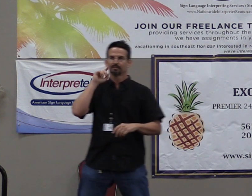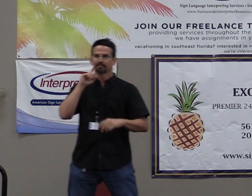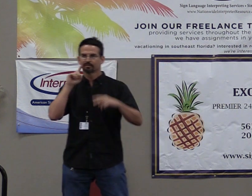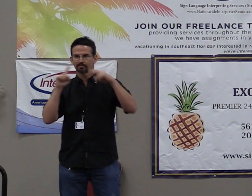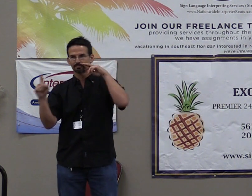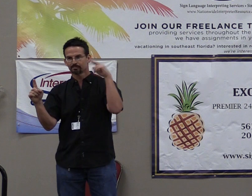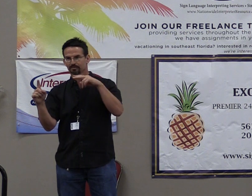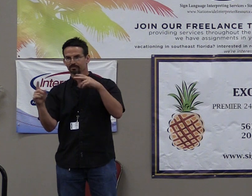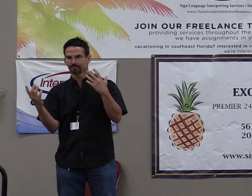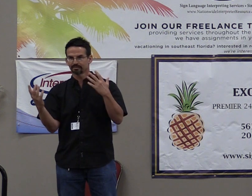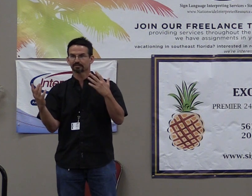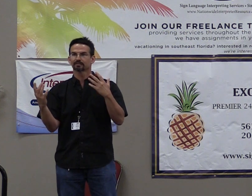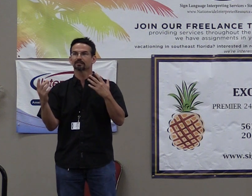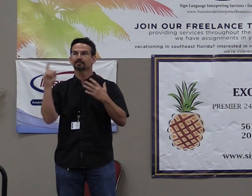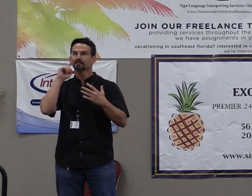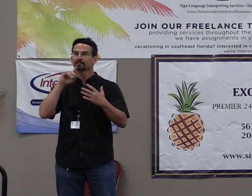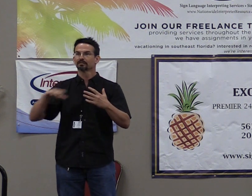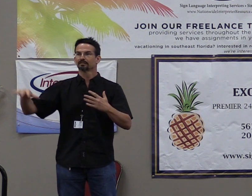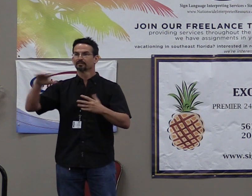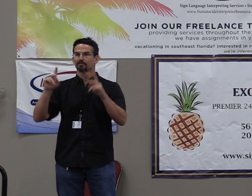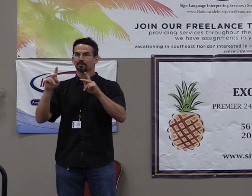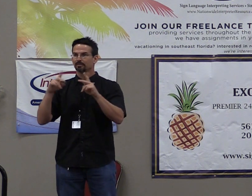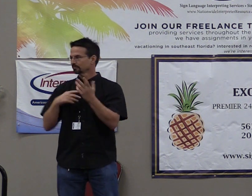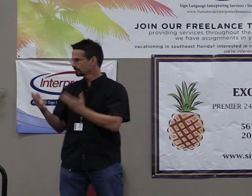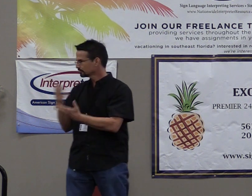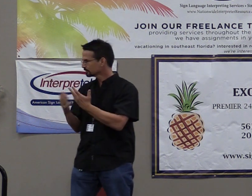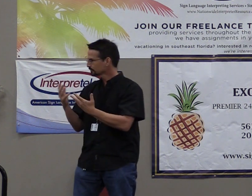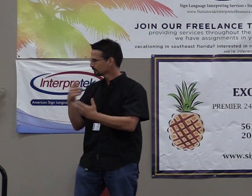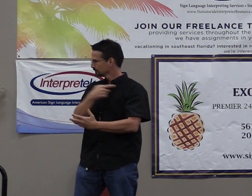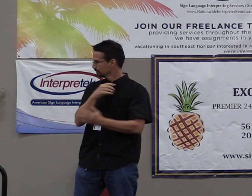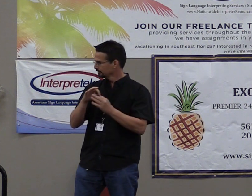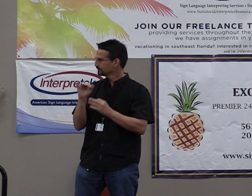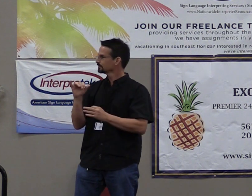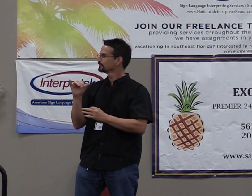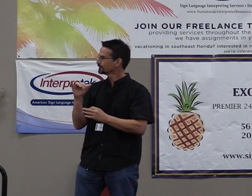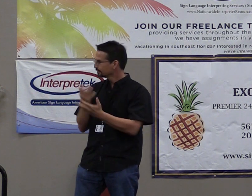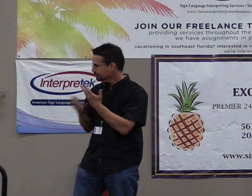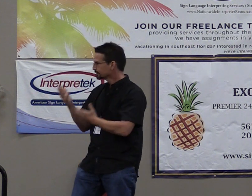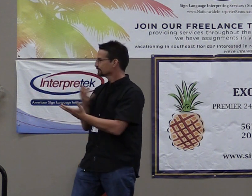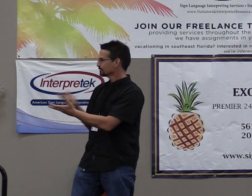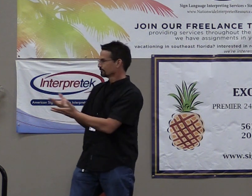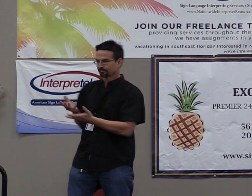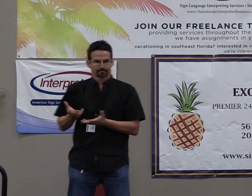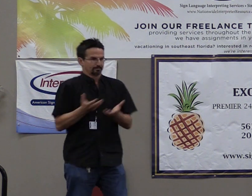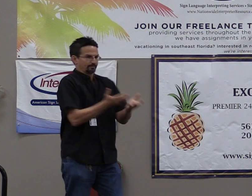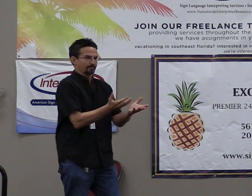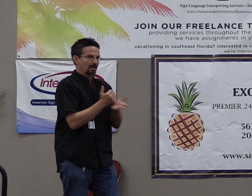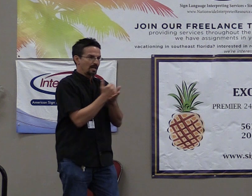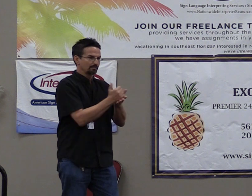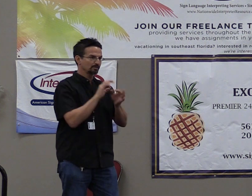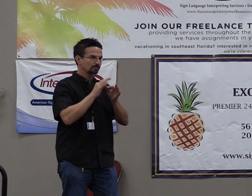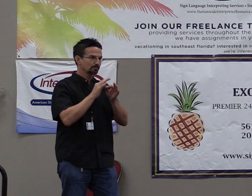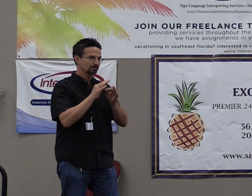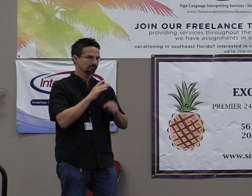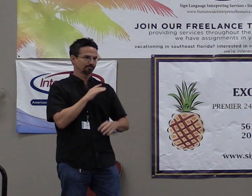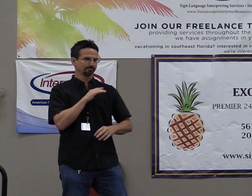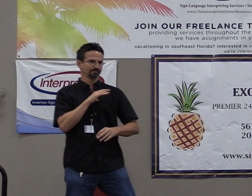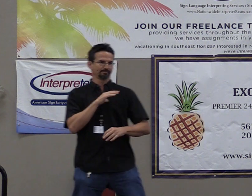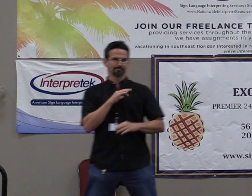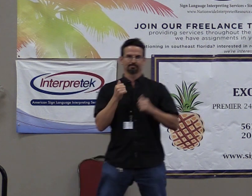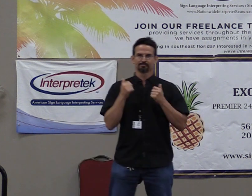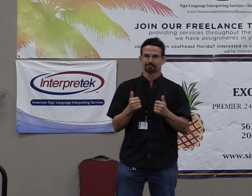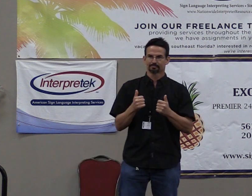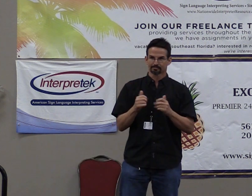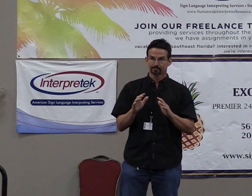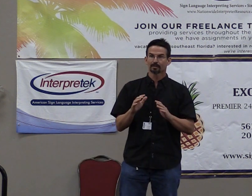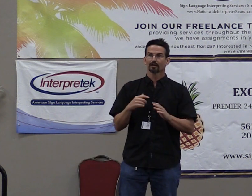we're going to be talking about deaf perspective and interpreter's perspective. and just kind of dialogue